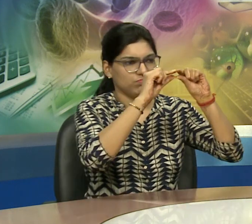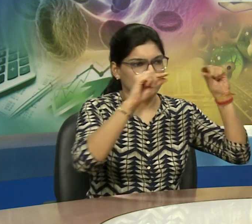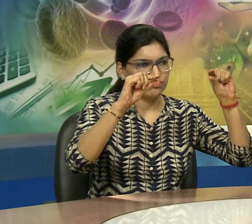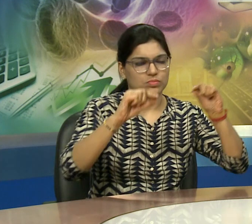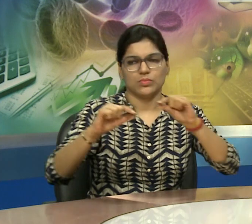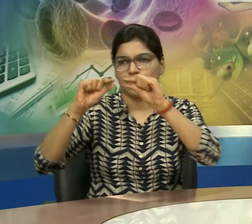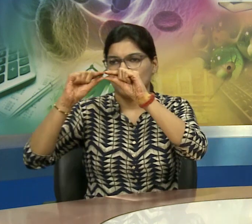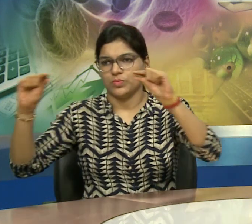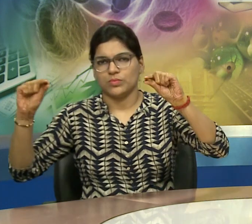you all know